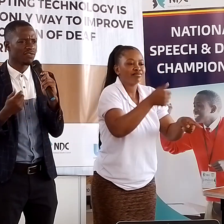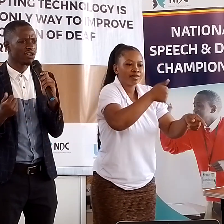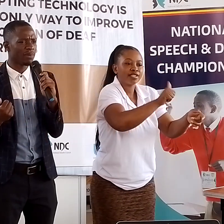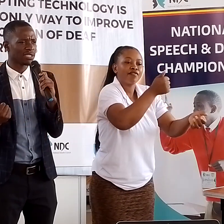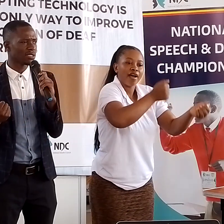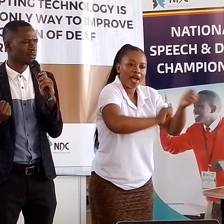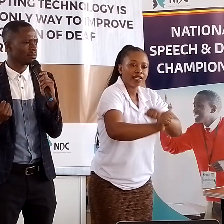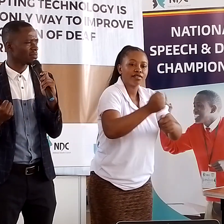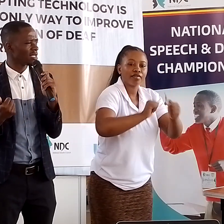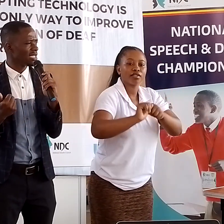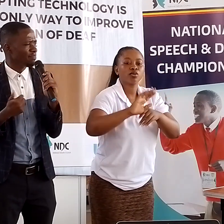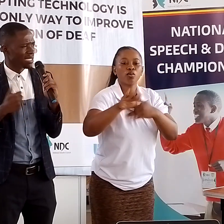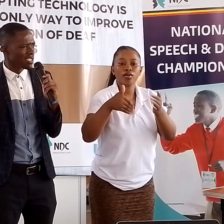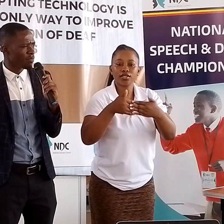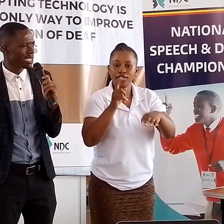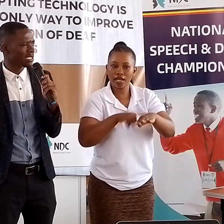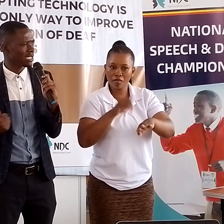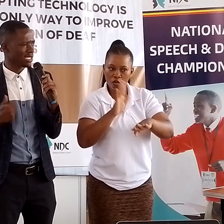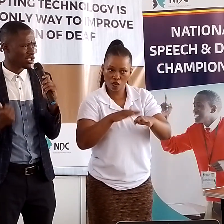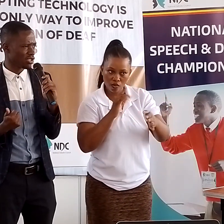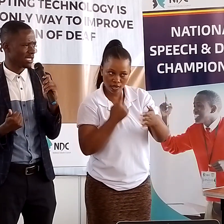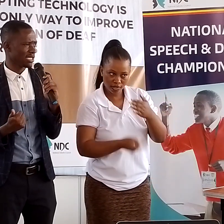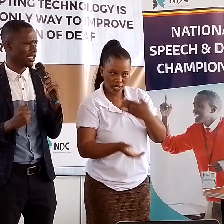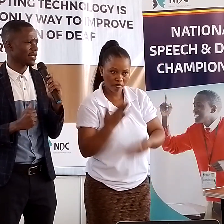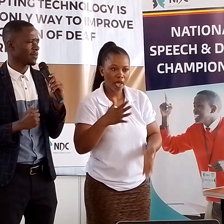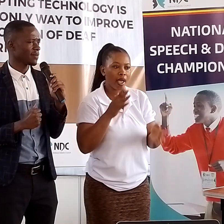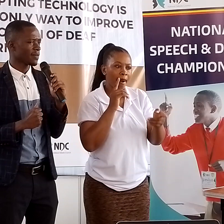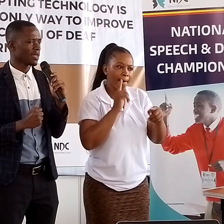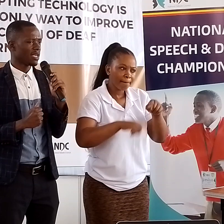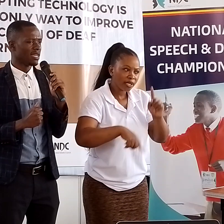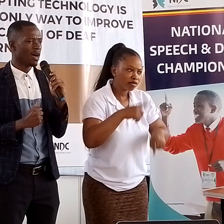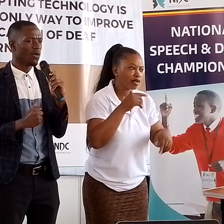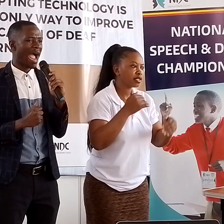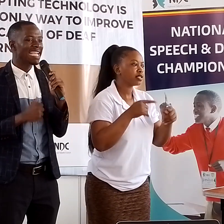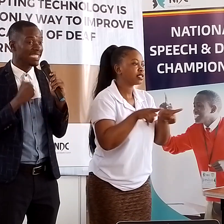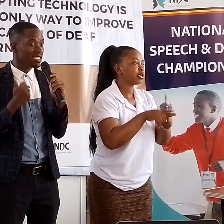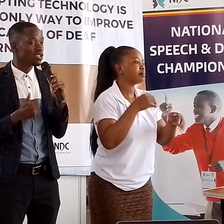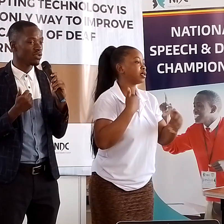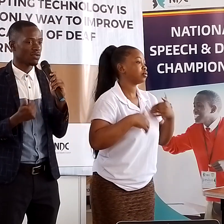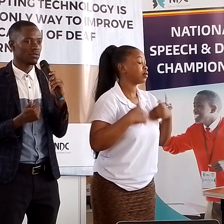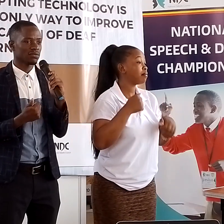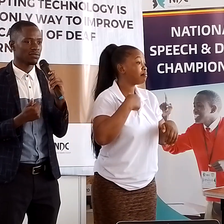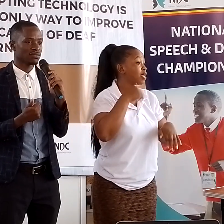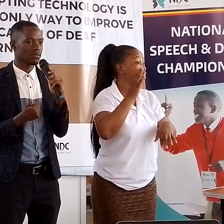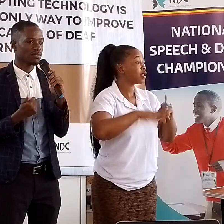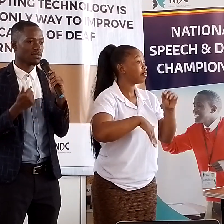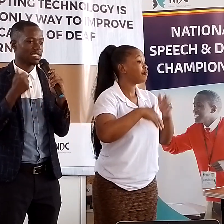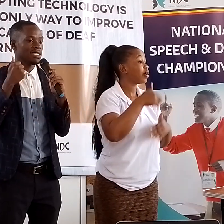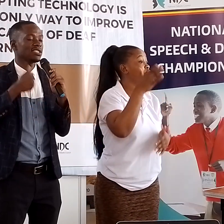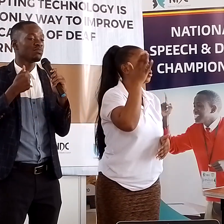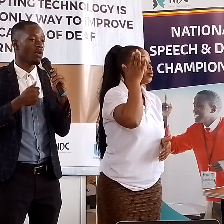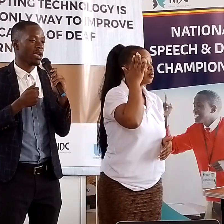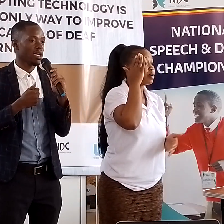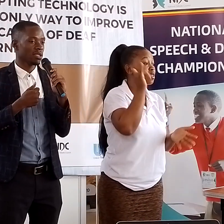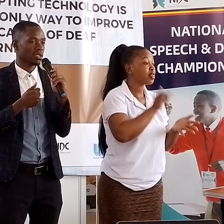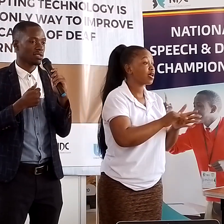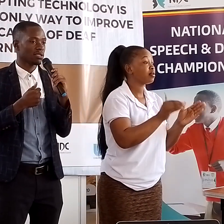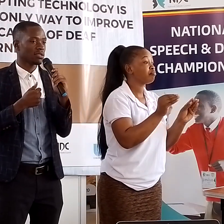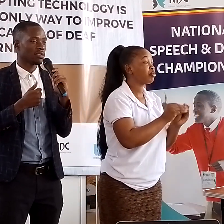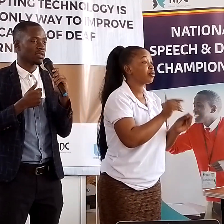you see him very well. He participates and is interested. Now, I didn't know that this